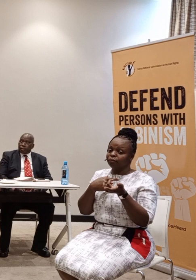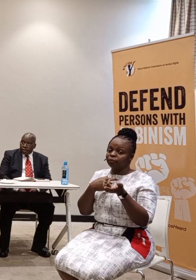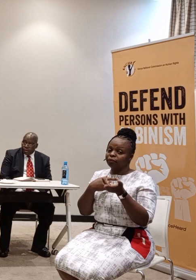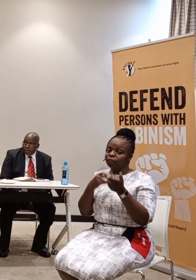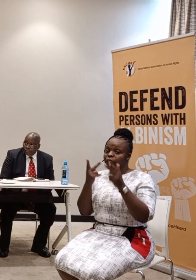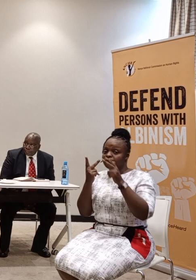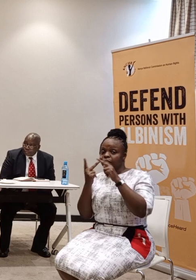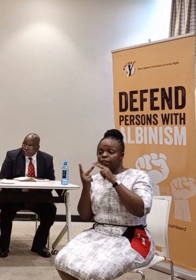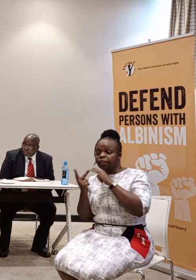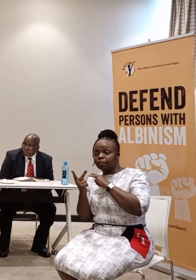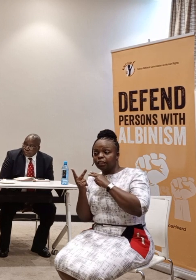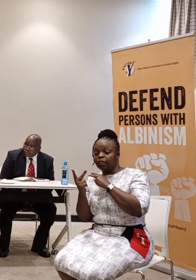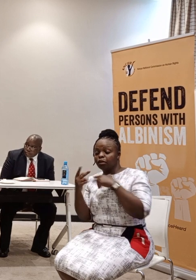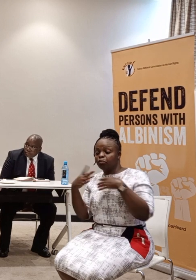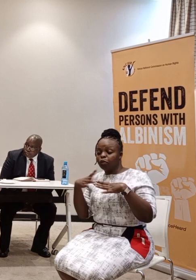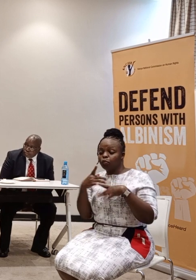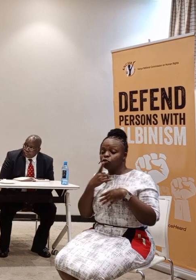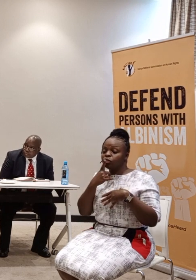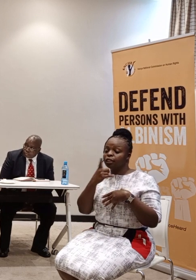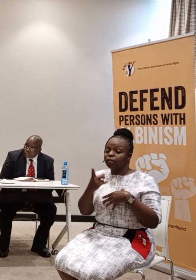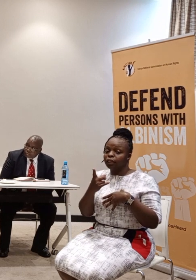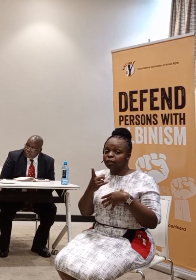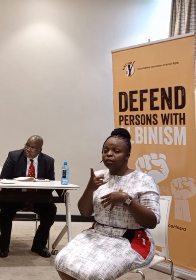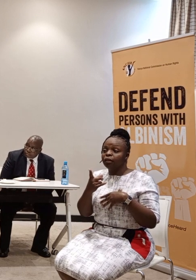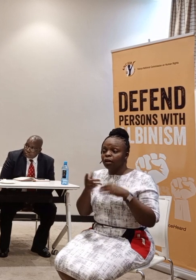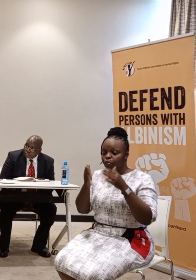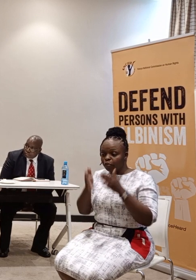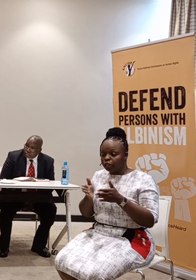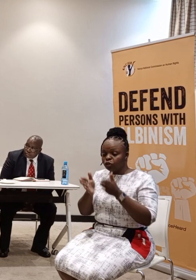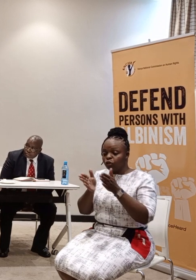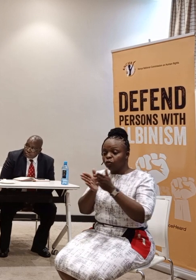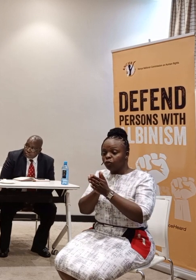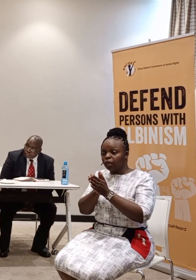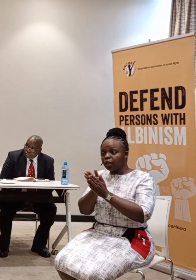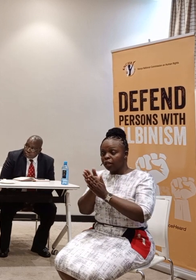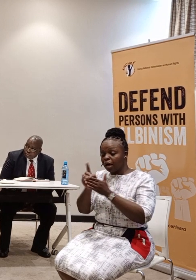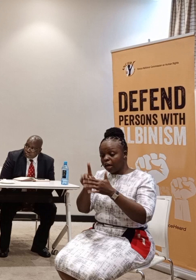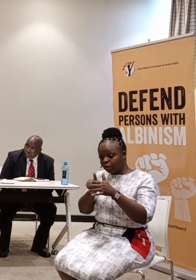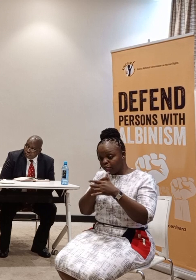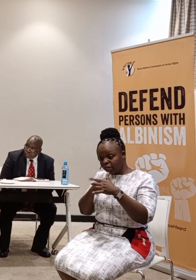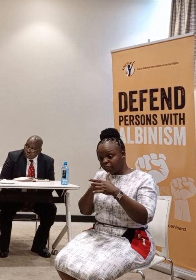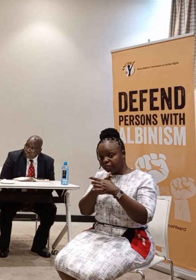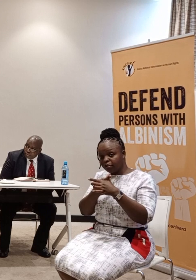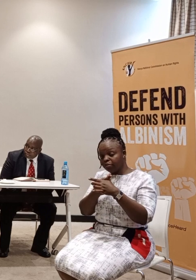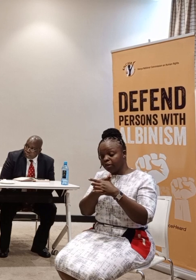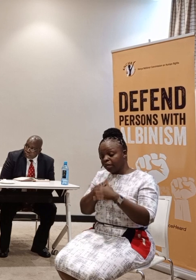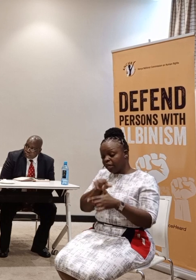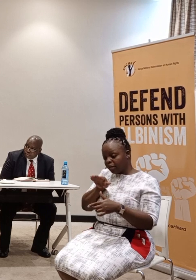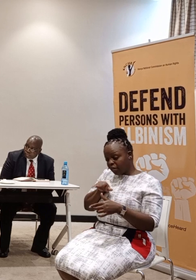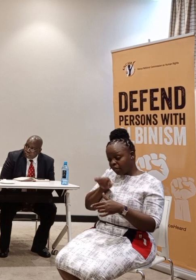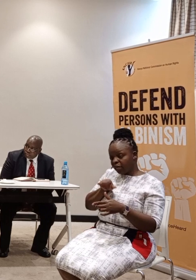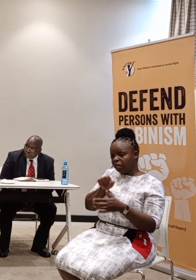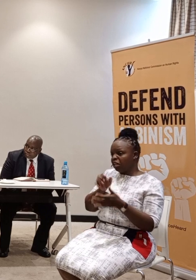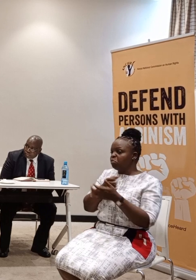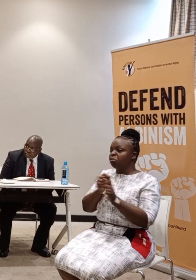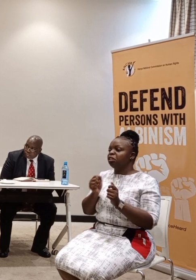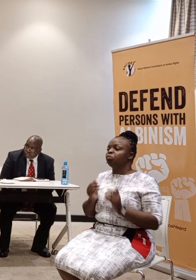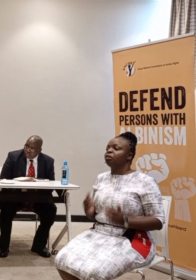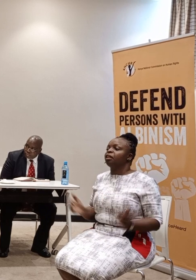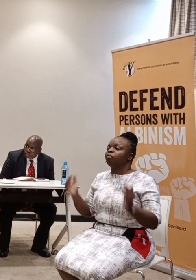seen people saying that maybe a person with albinism, maybe a lady, cannot even get married.